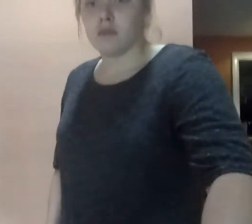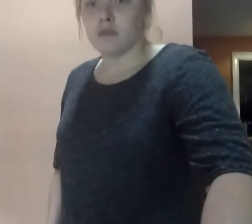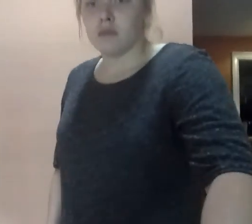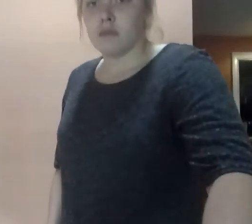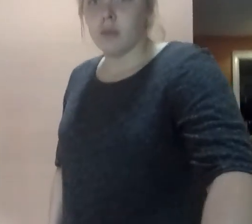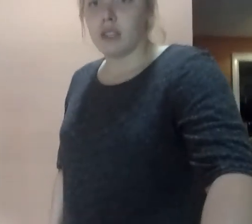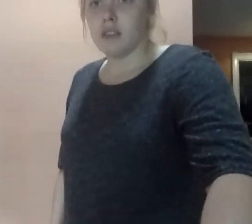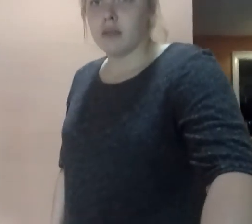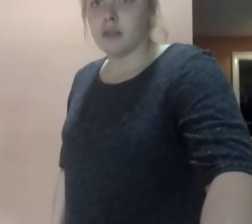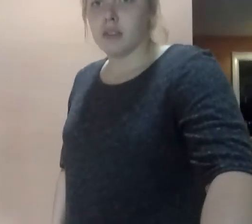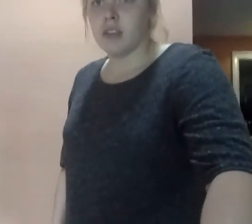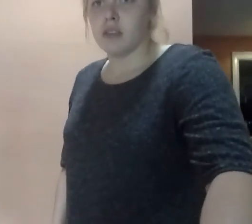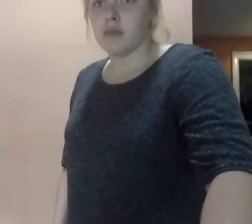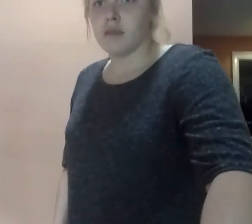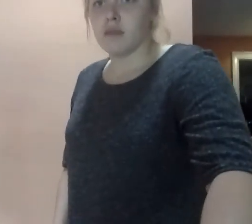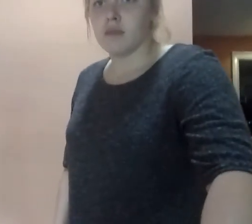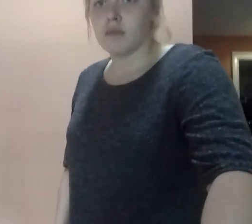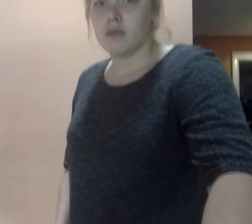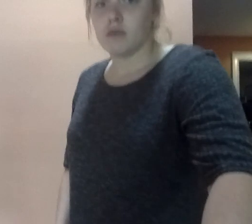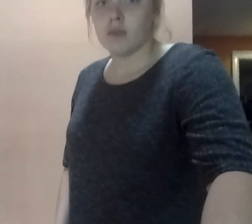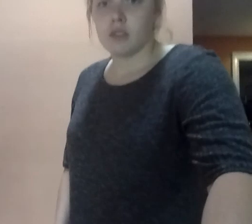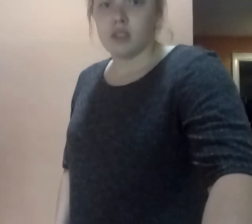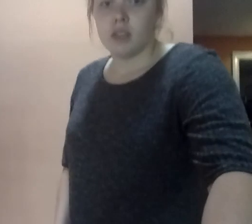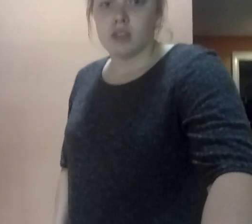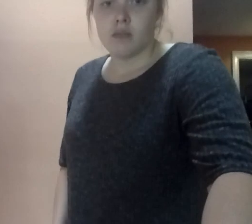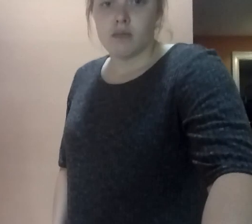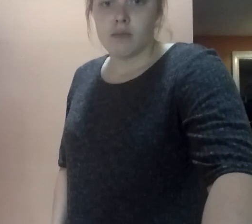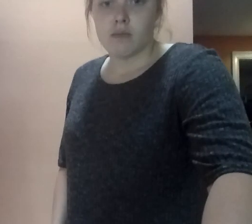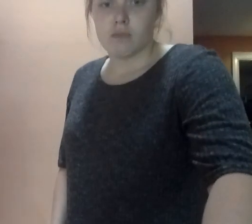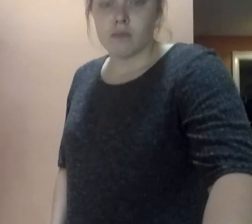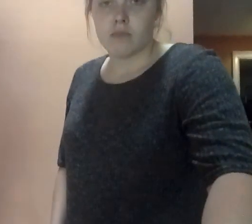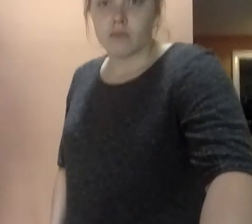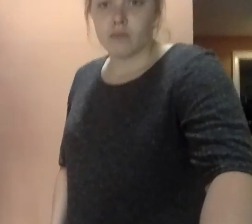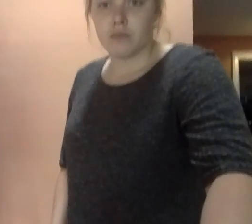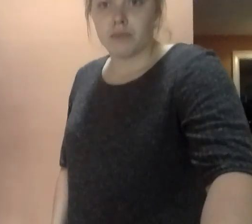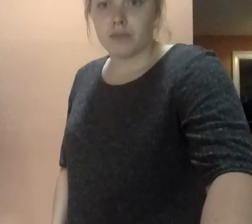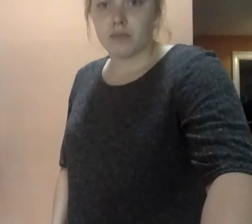93%. No, I didn't start. I thought I had started, but I didn't.